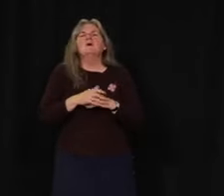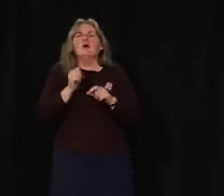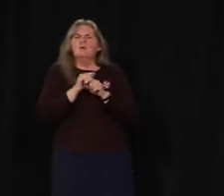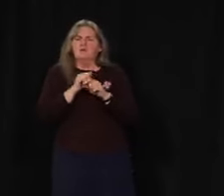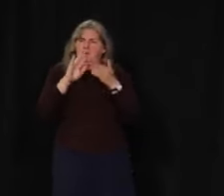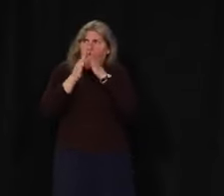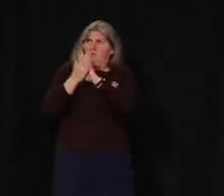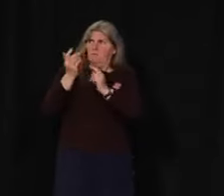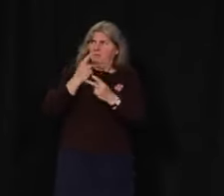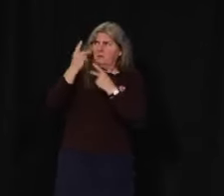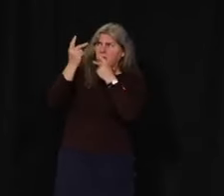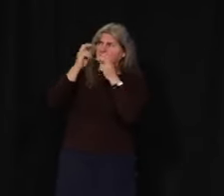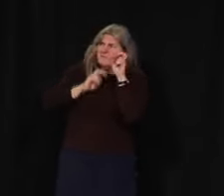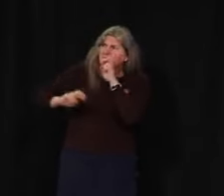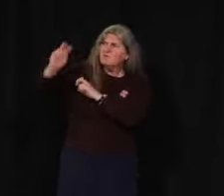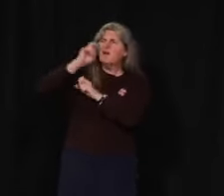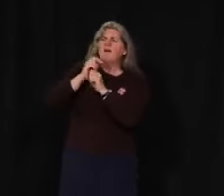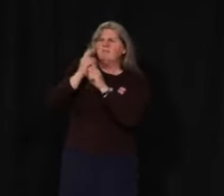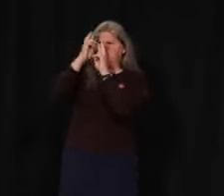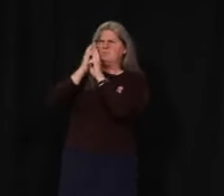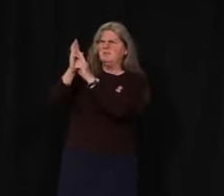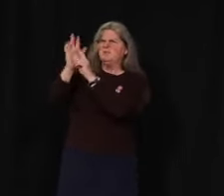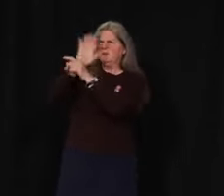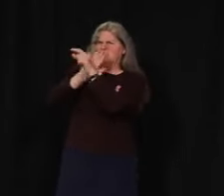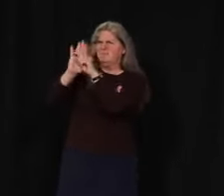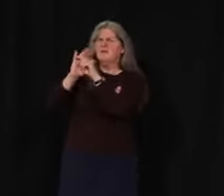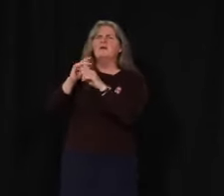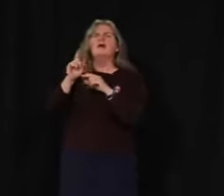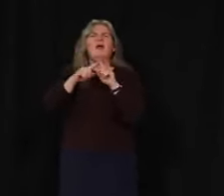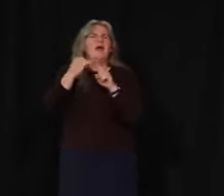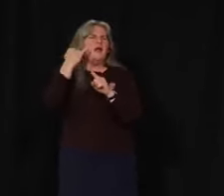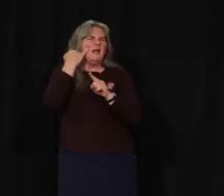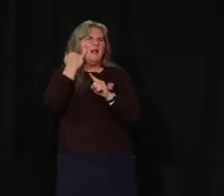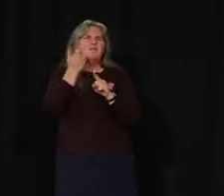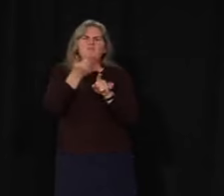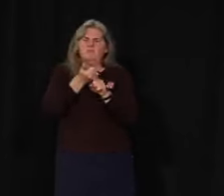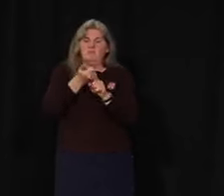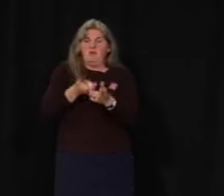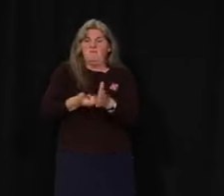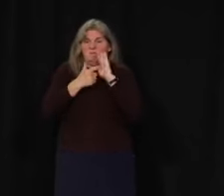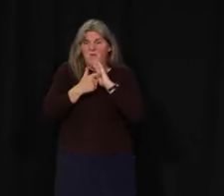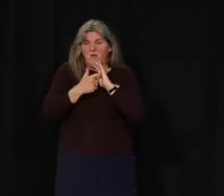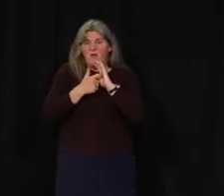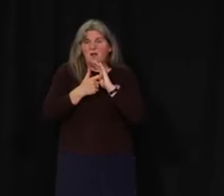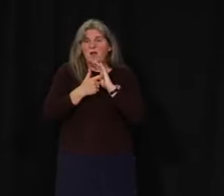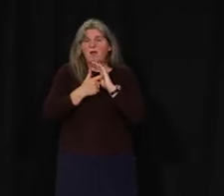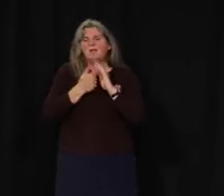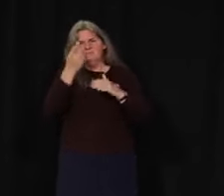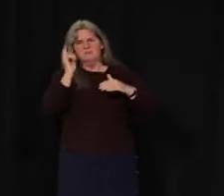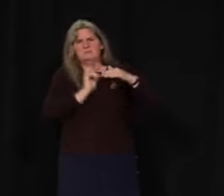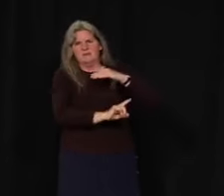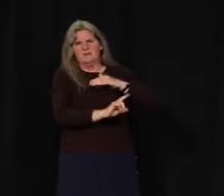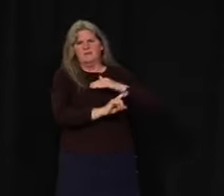community wishes when you travel and self-isolate when required to. Don't cheat on the Safe